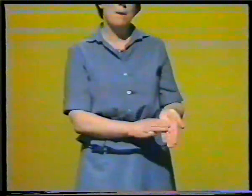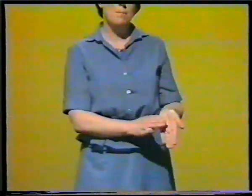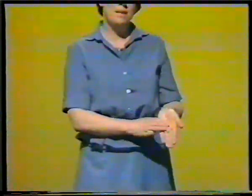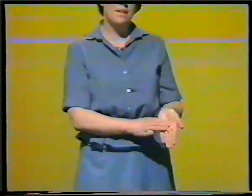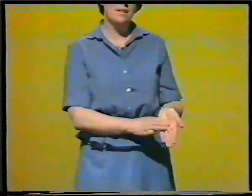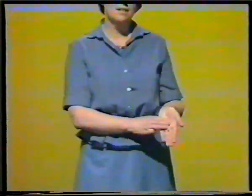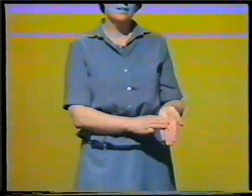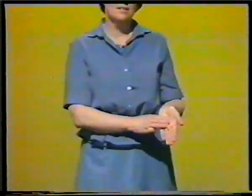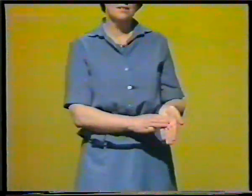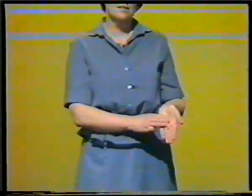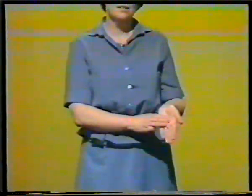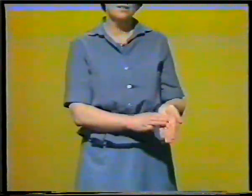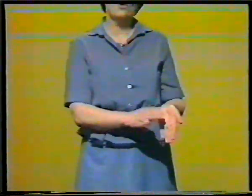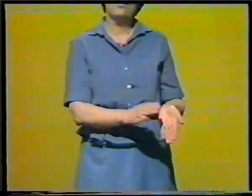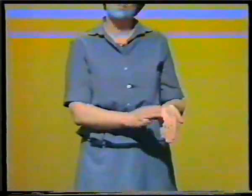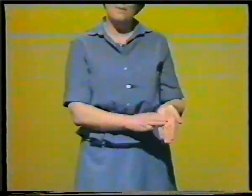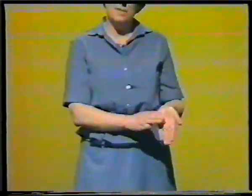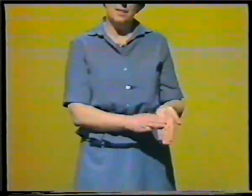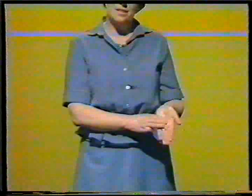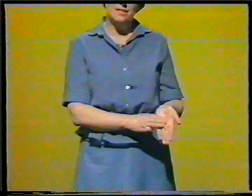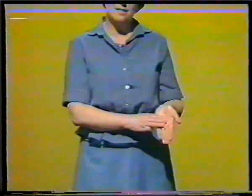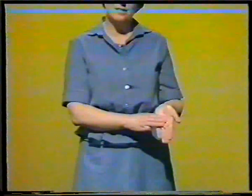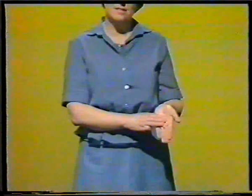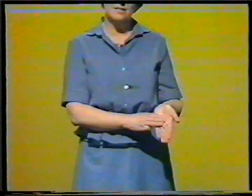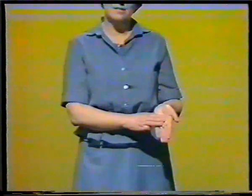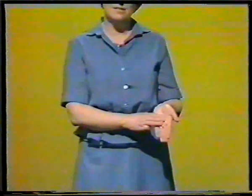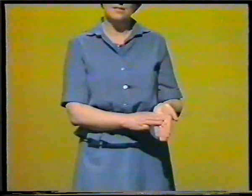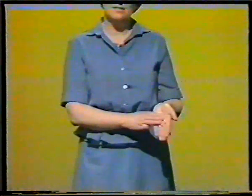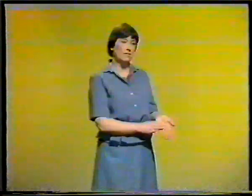mummy or mother,